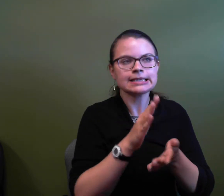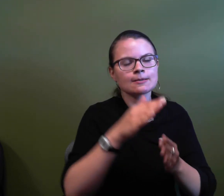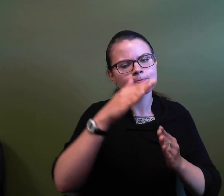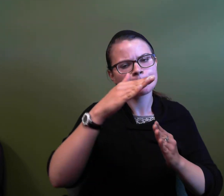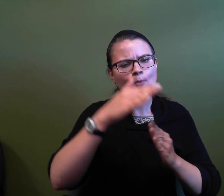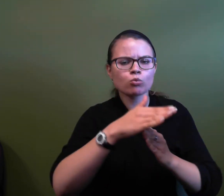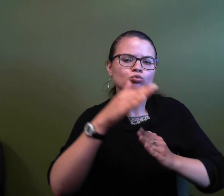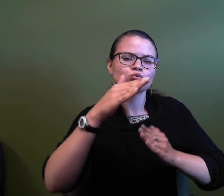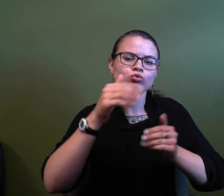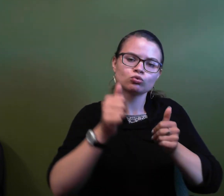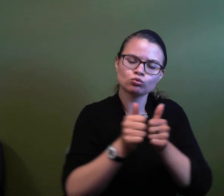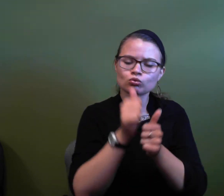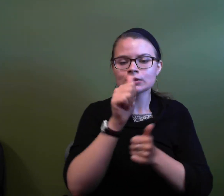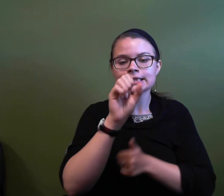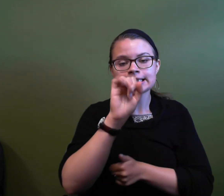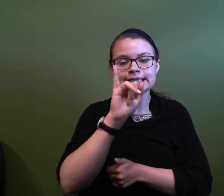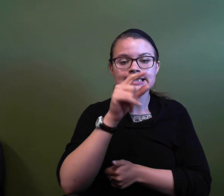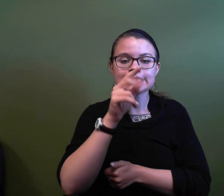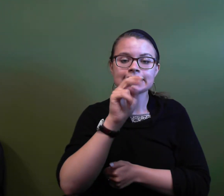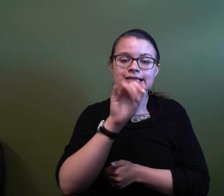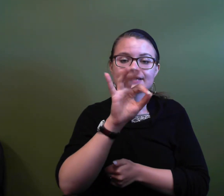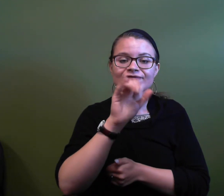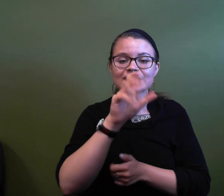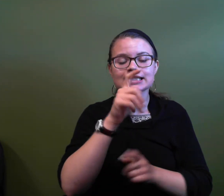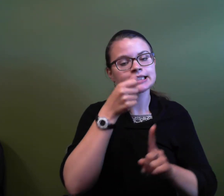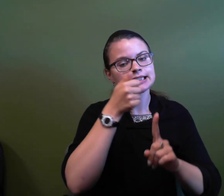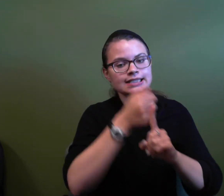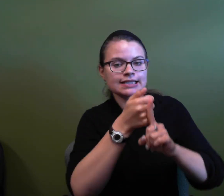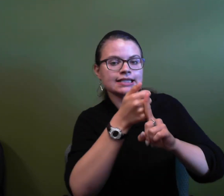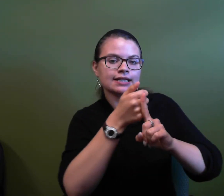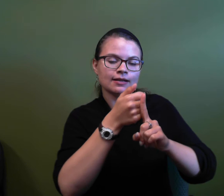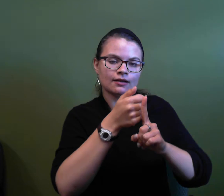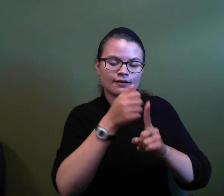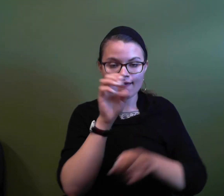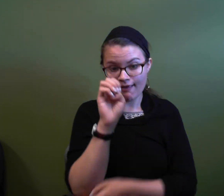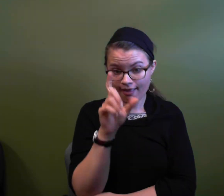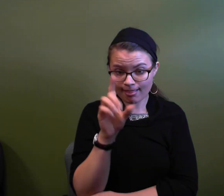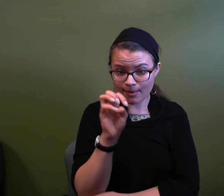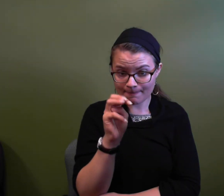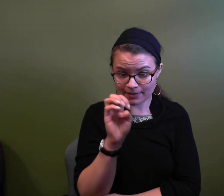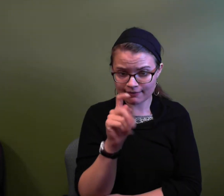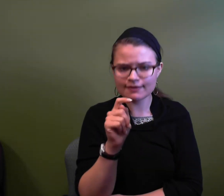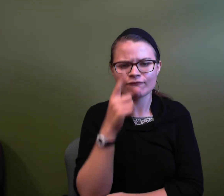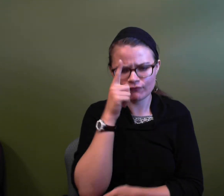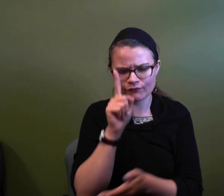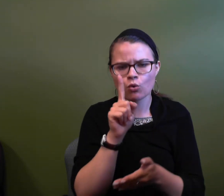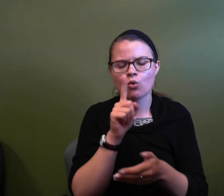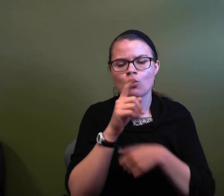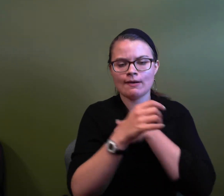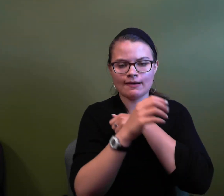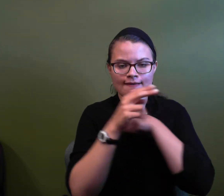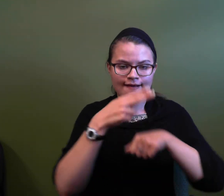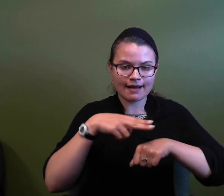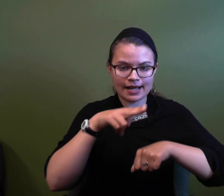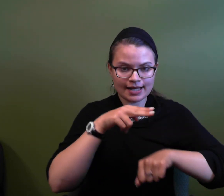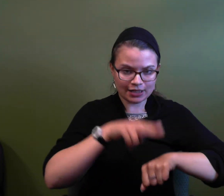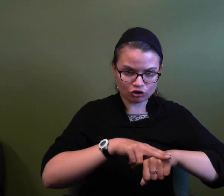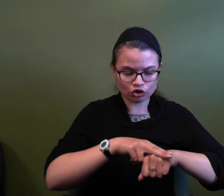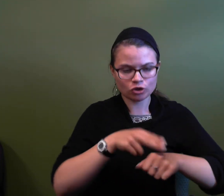element in the advancement of a nation. Okay, so that's just one example. So now